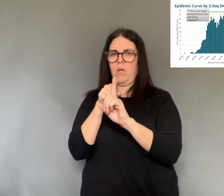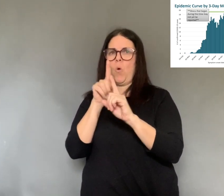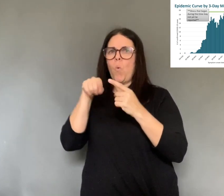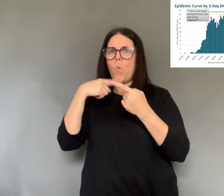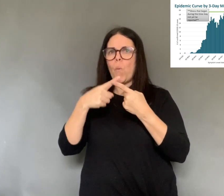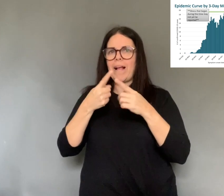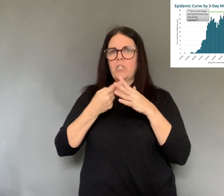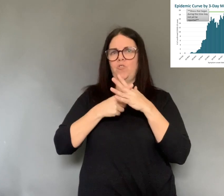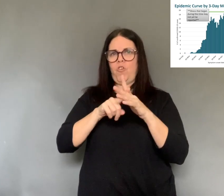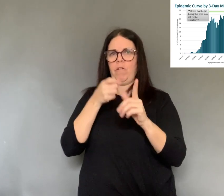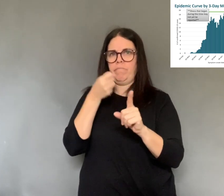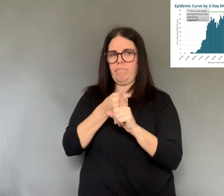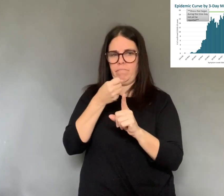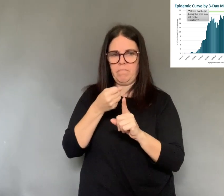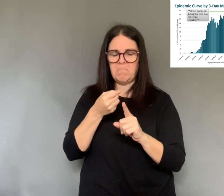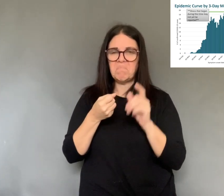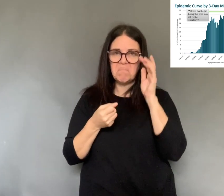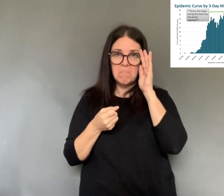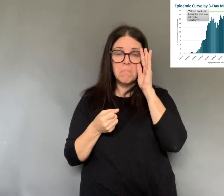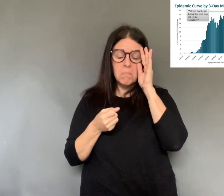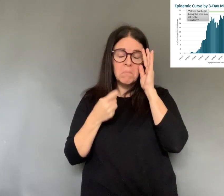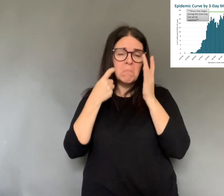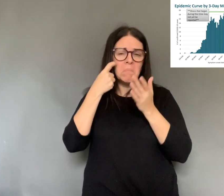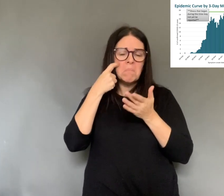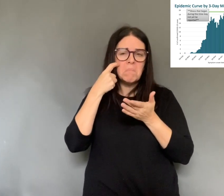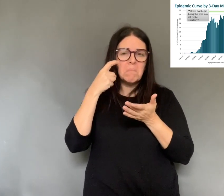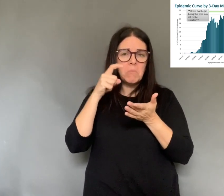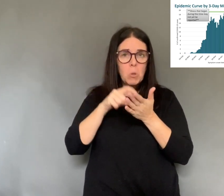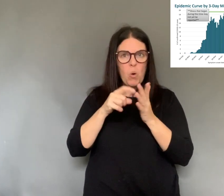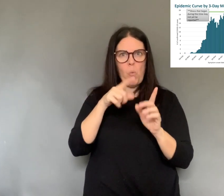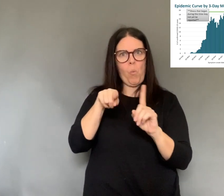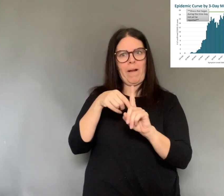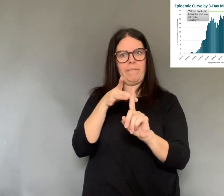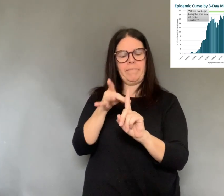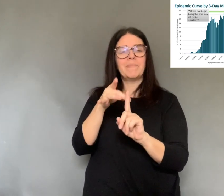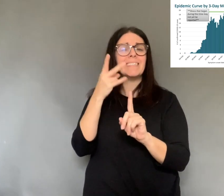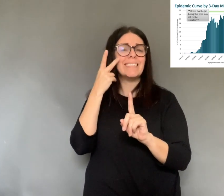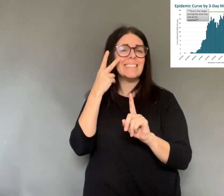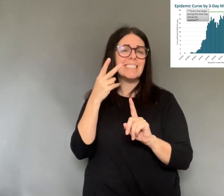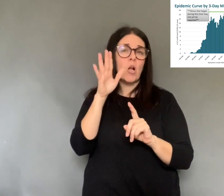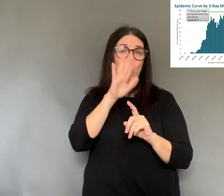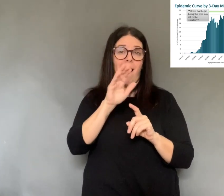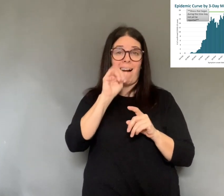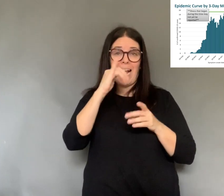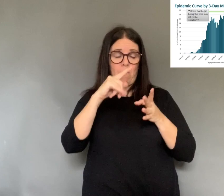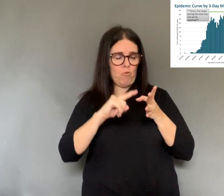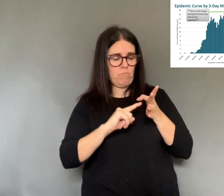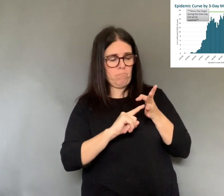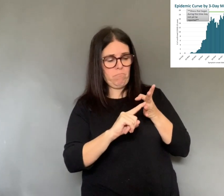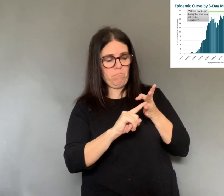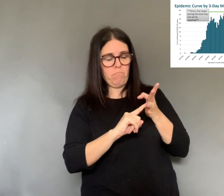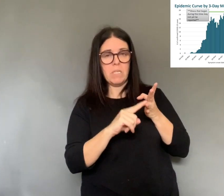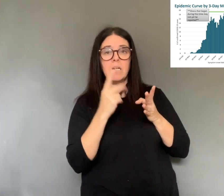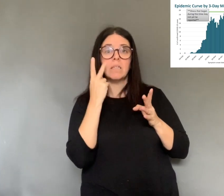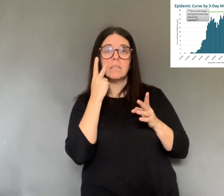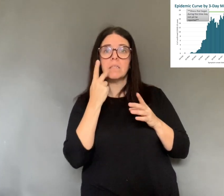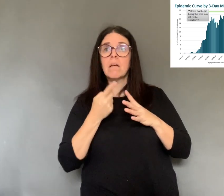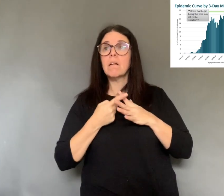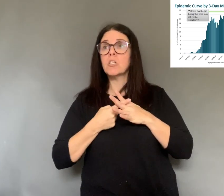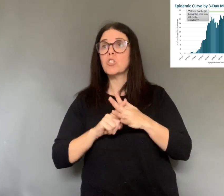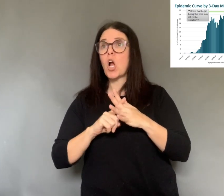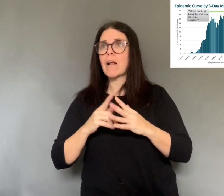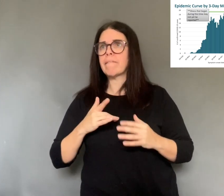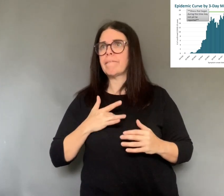better picture of when the transmission or infection is starting. We can see that roughly since the second or third week